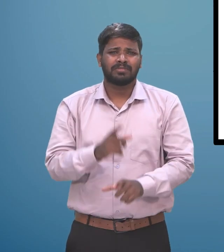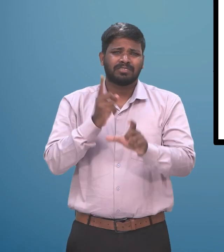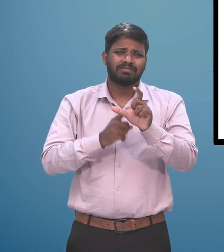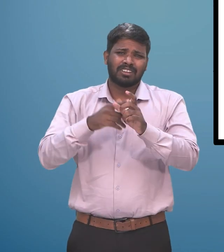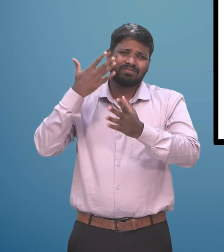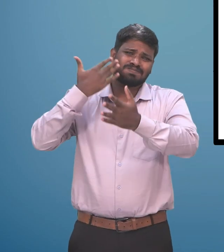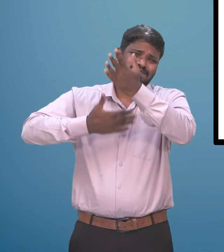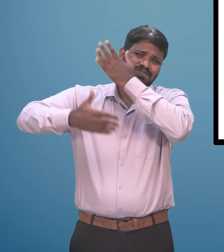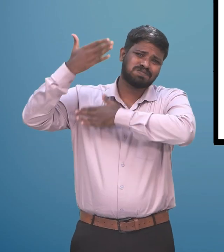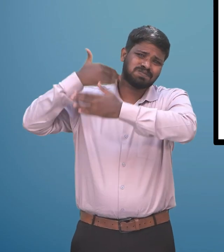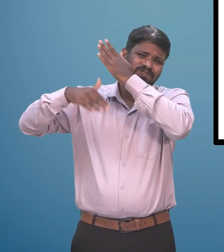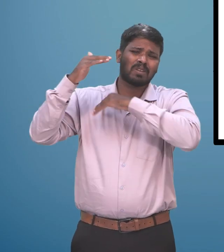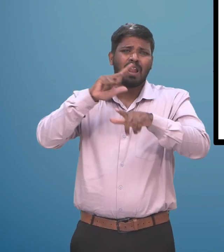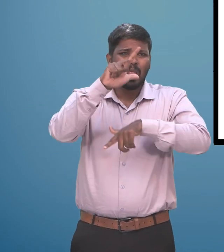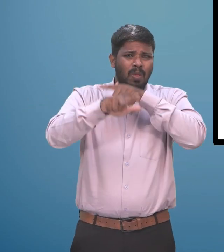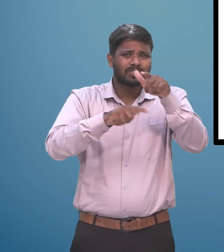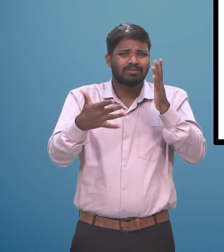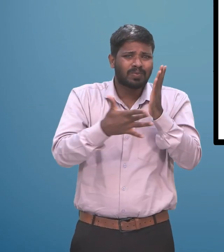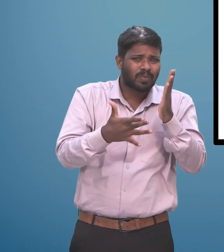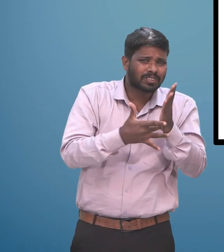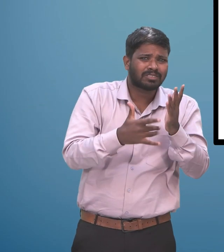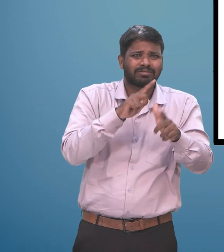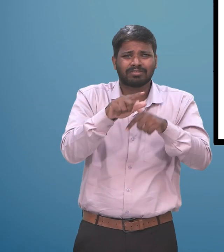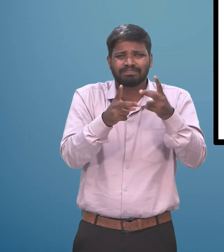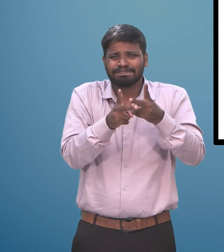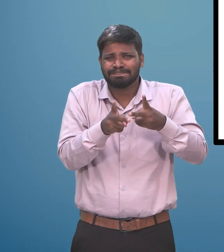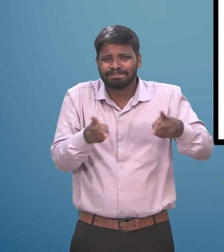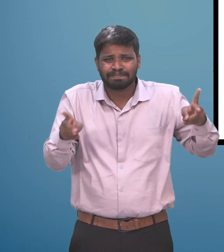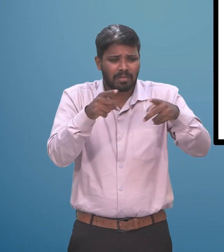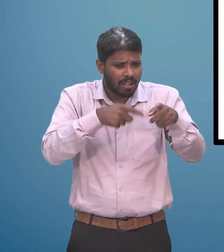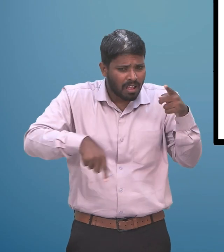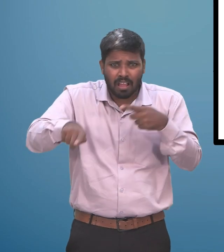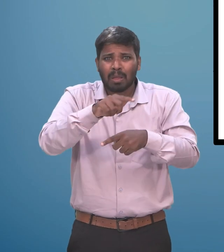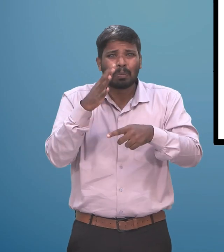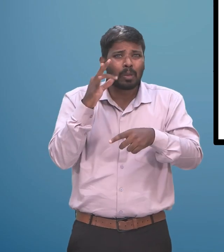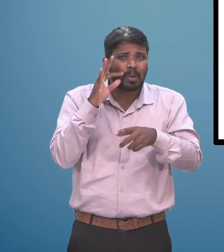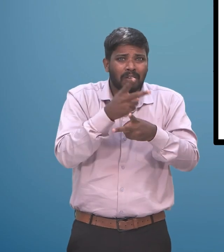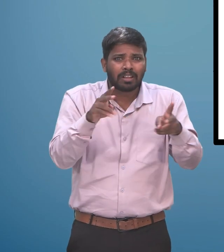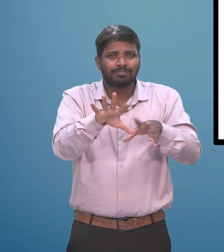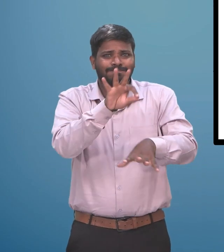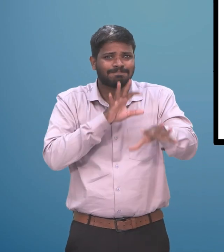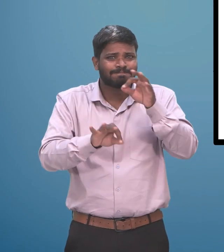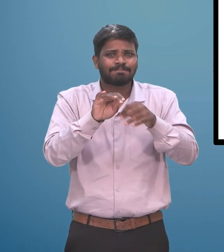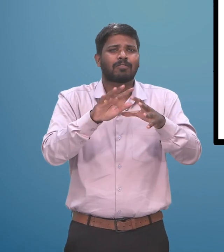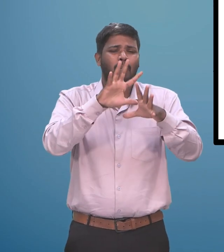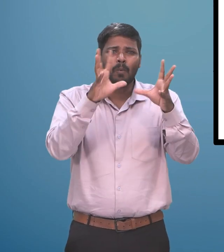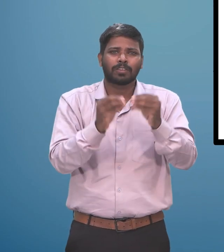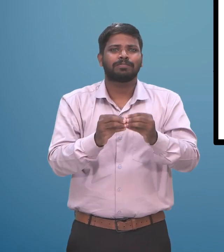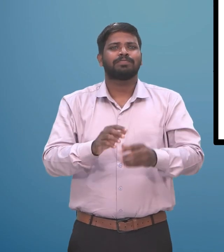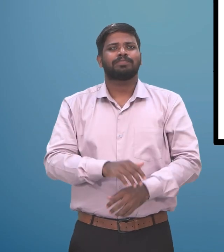in the world. Over centuries, despite differences in language, technique, etc.,